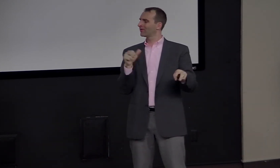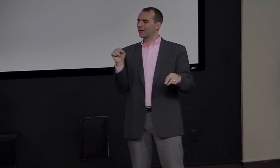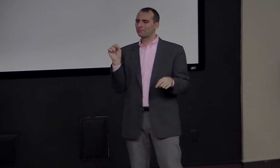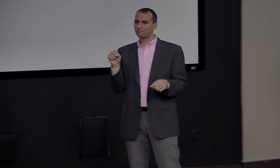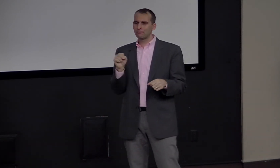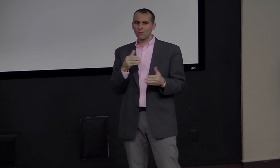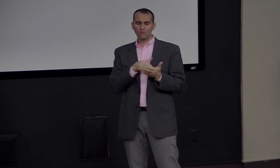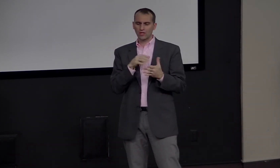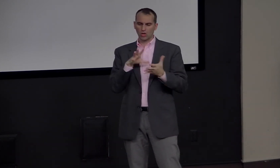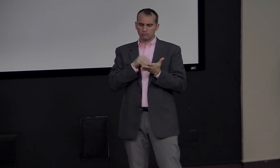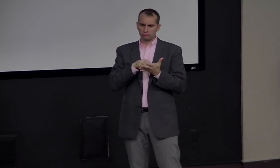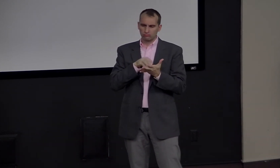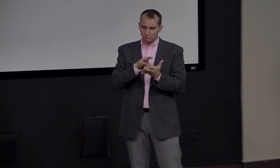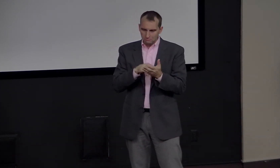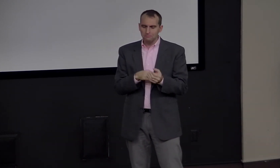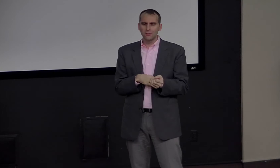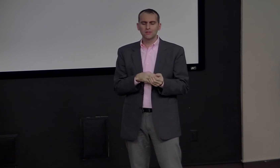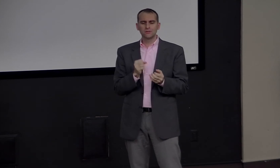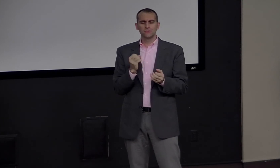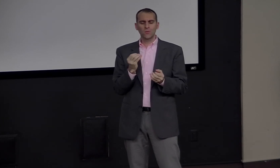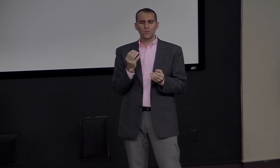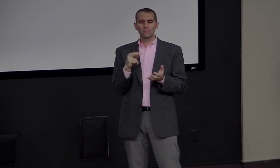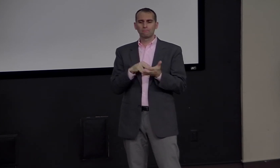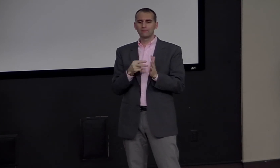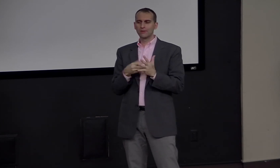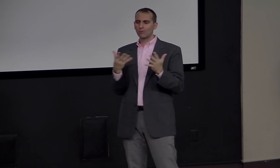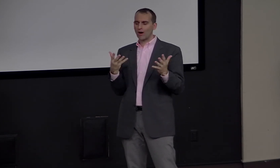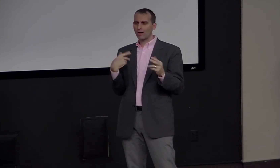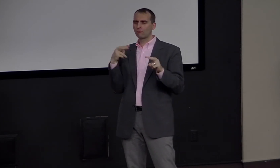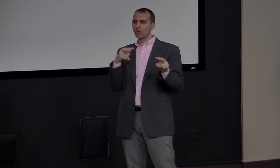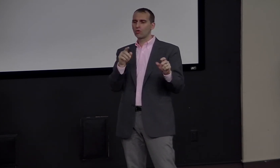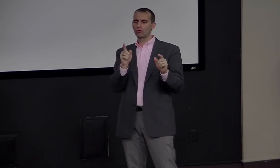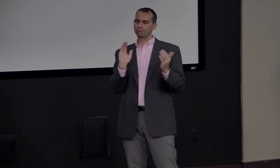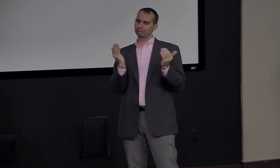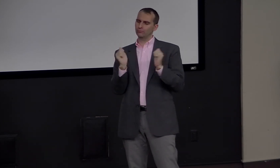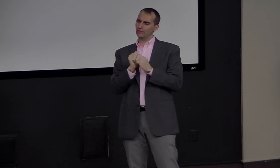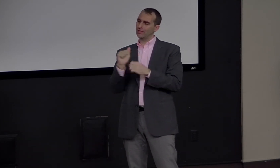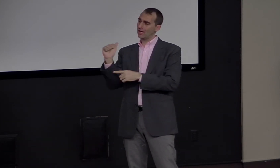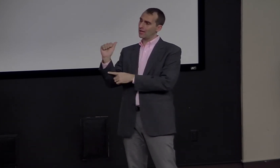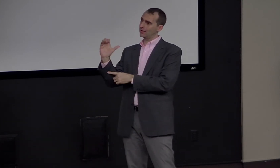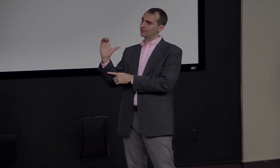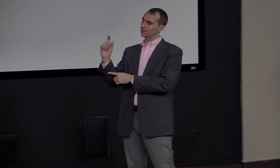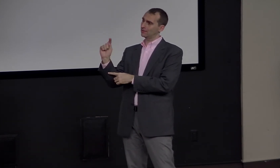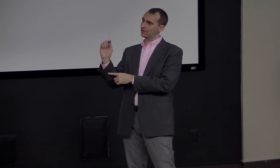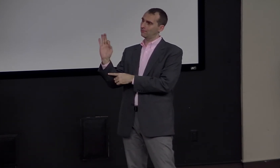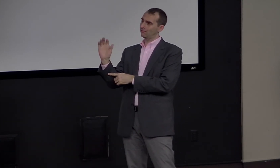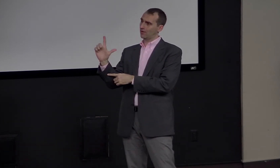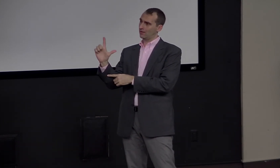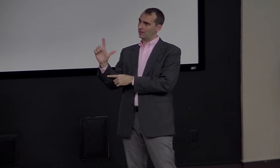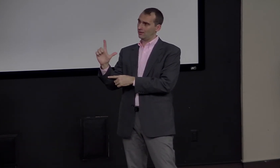typically look at a variety of students and how they learn and their personality. So, and if you're talking about